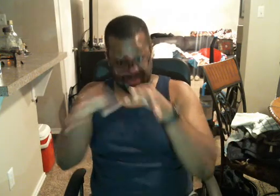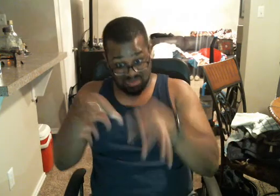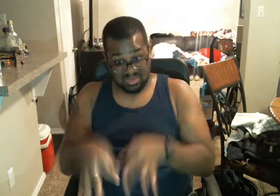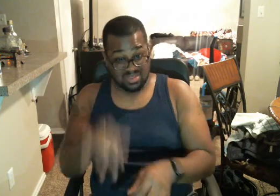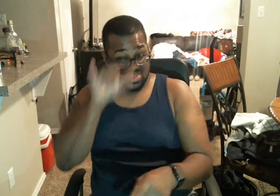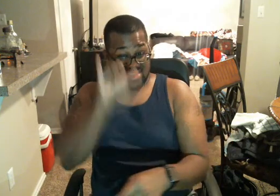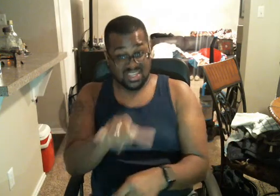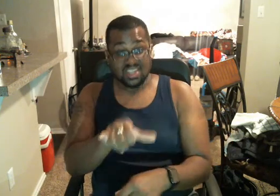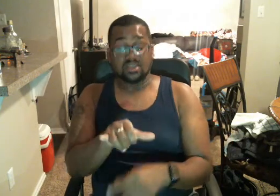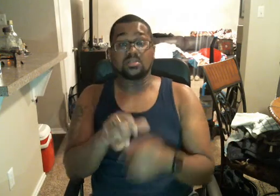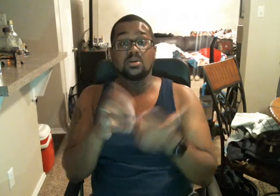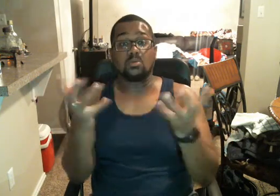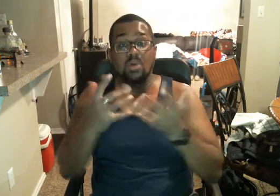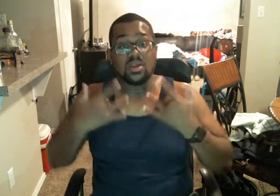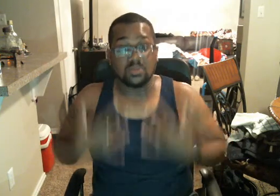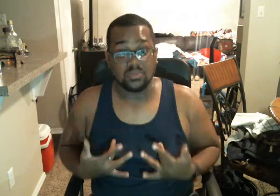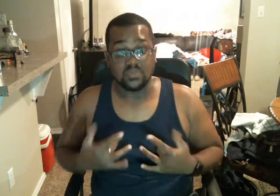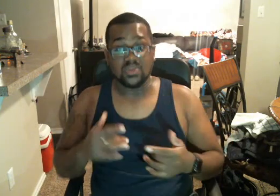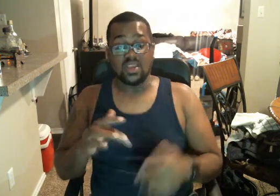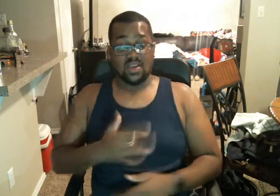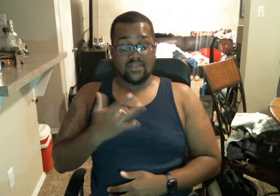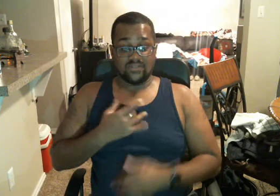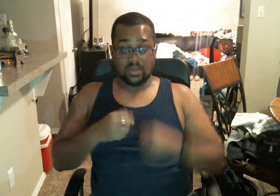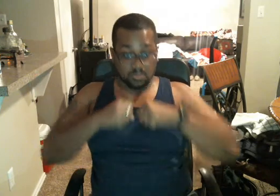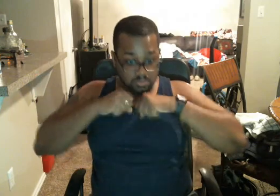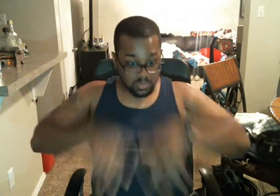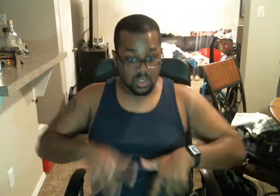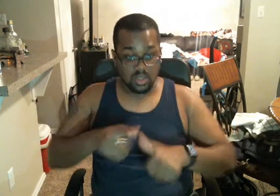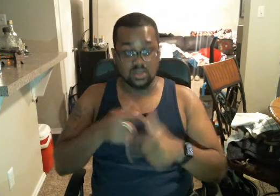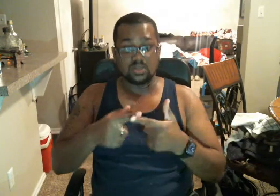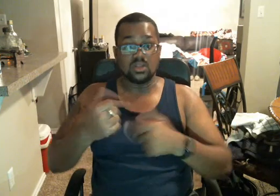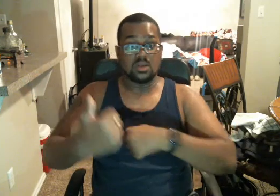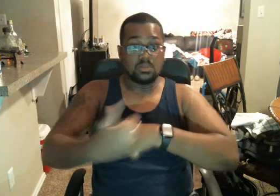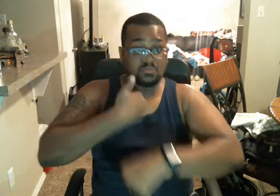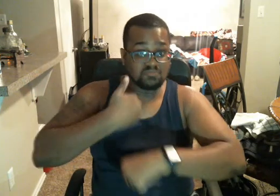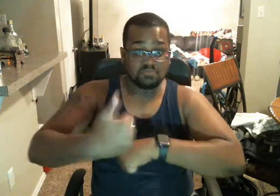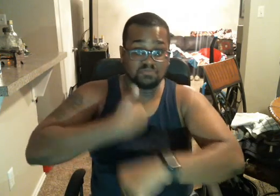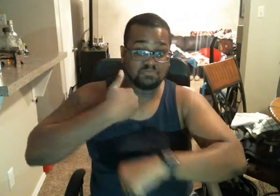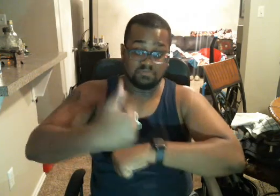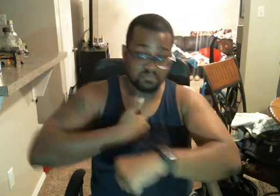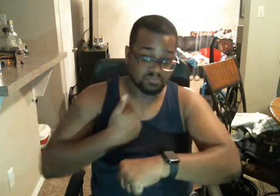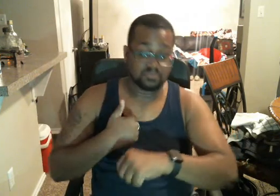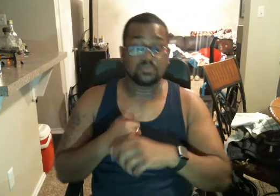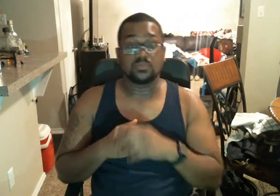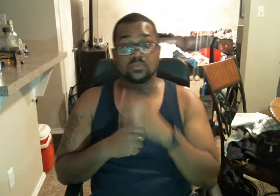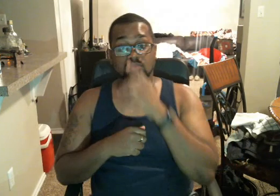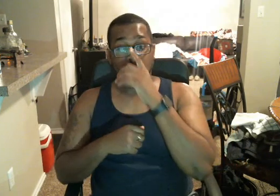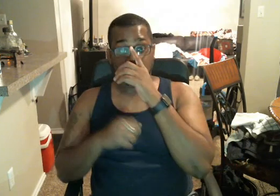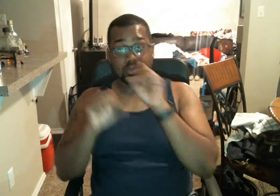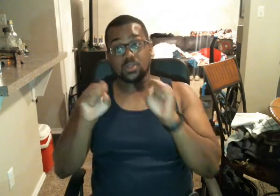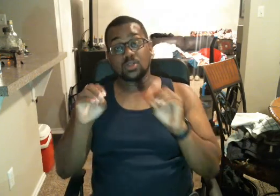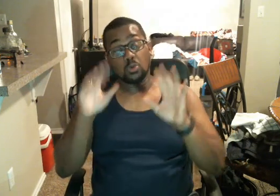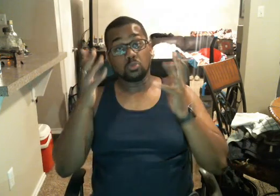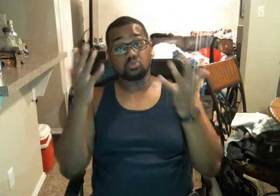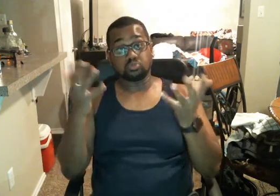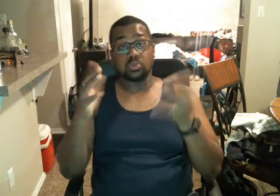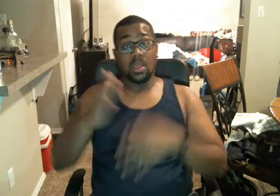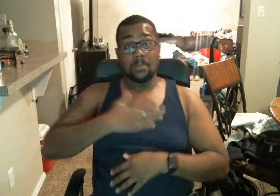being totally lost, having lost yourself and blaming yourself for it. So my name is Michael Lansford. I suffer from a mental health